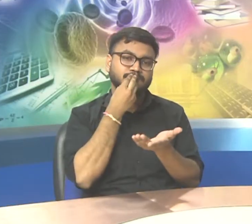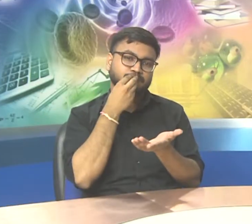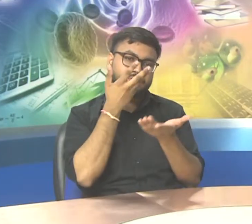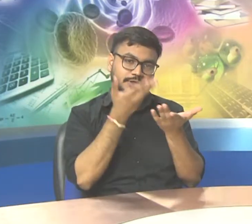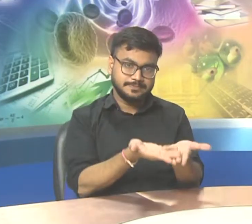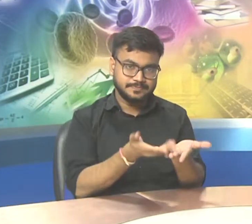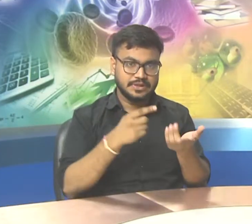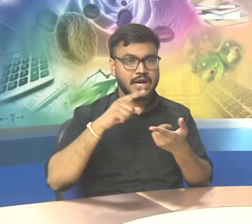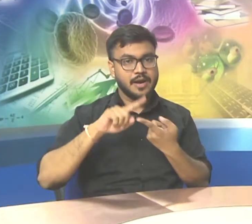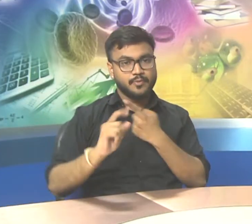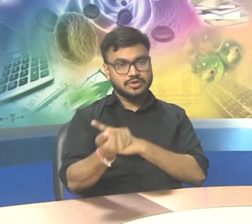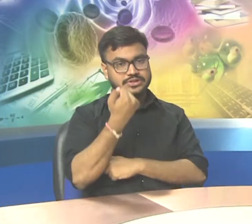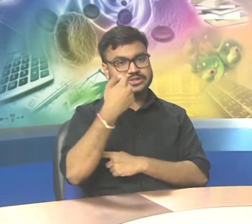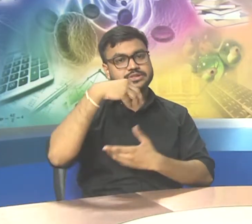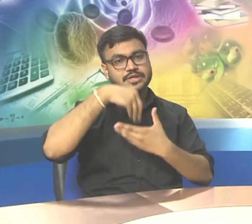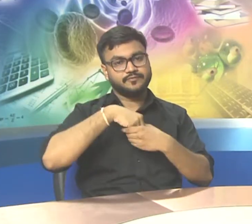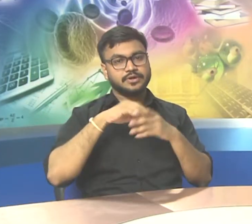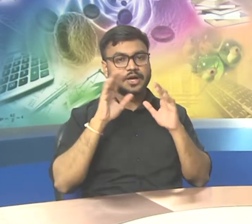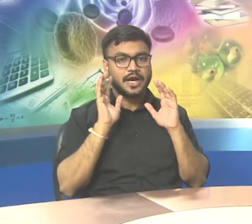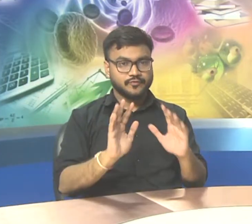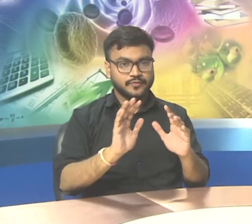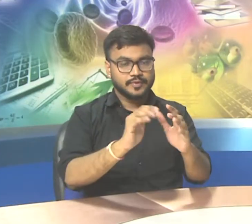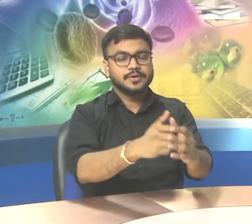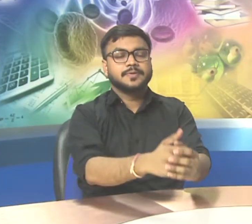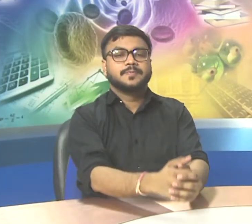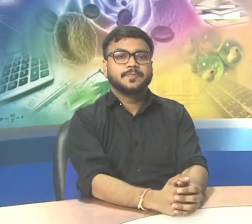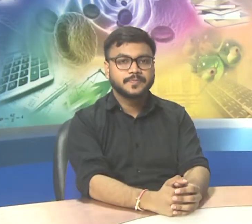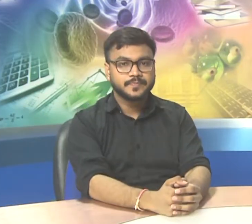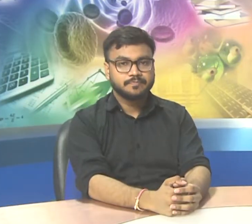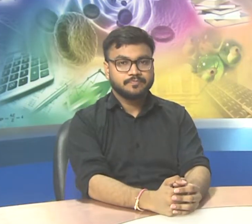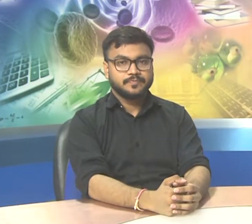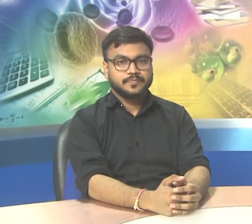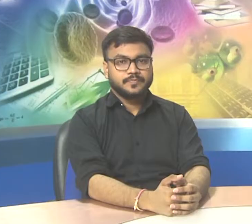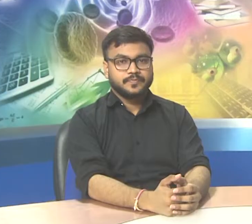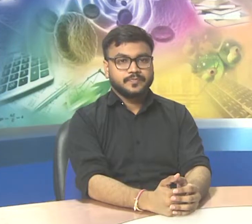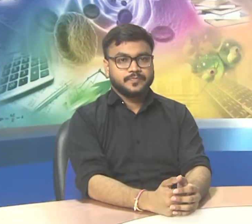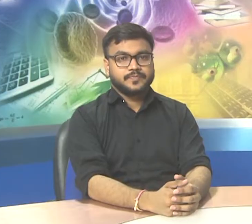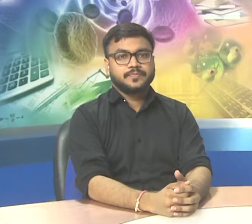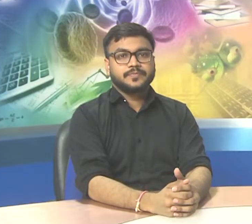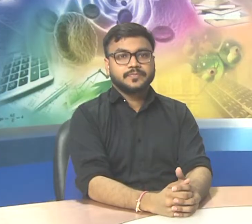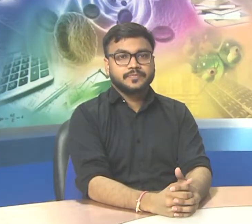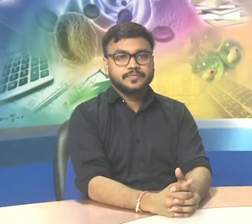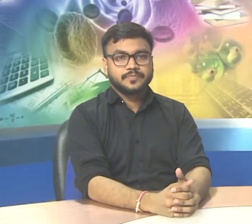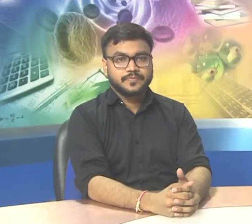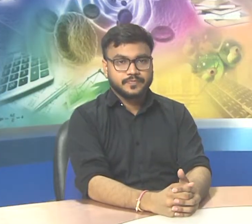and these nutrients help us get energy, growth and good health.